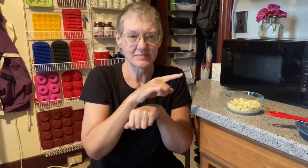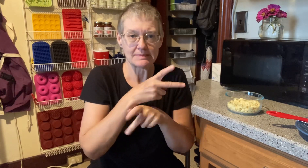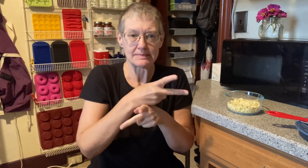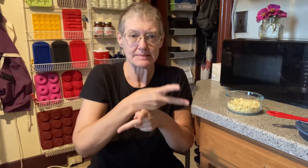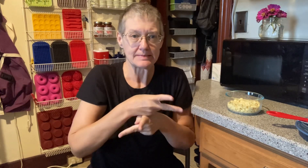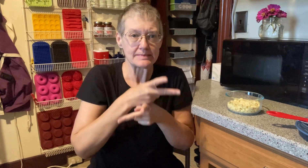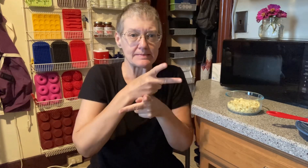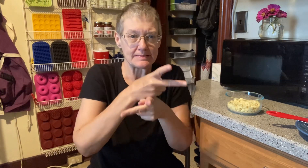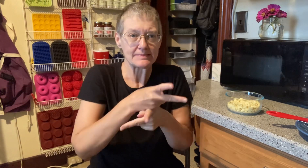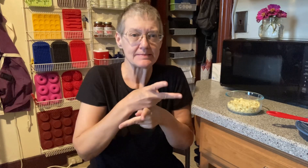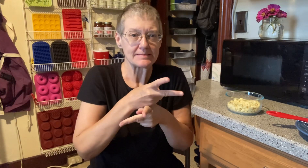So you really got to be careful.